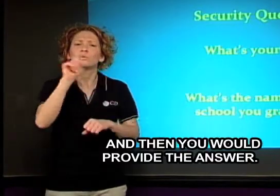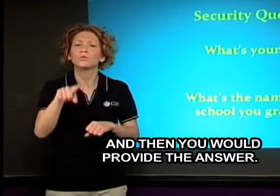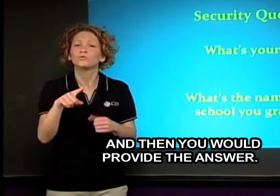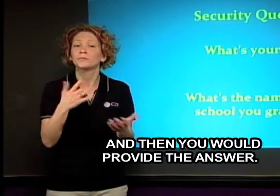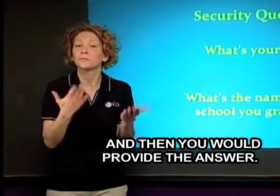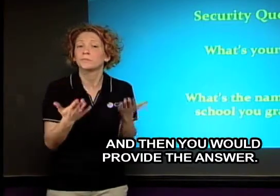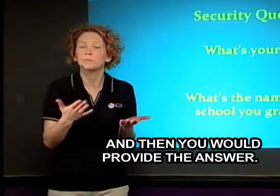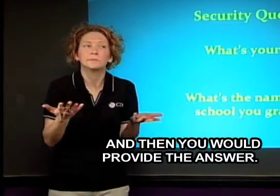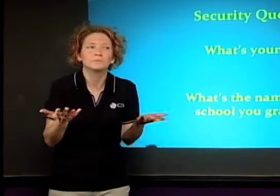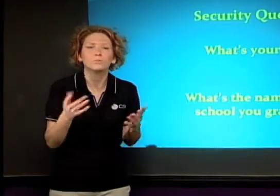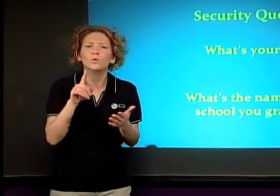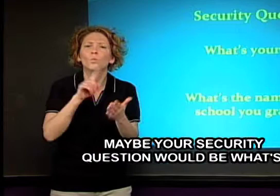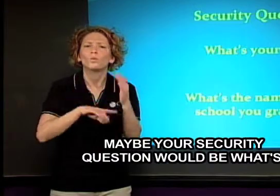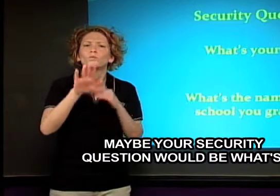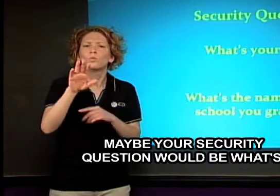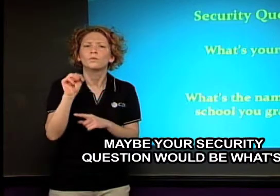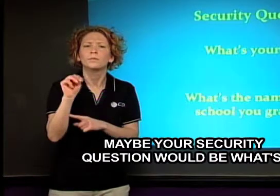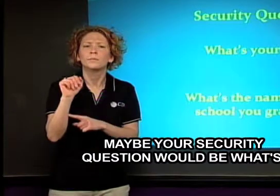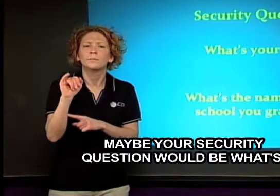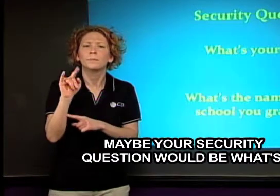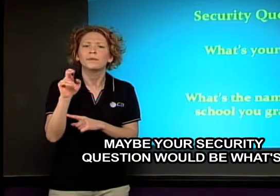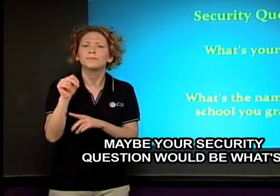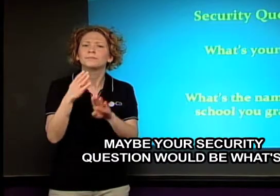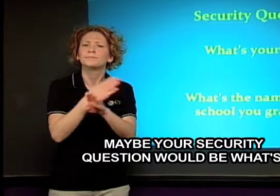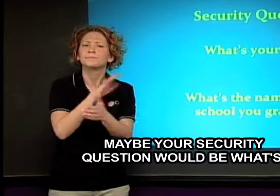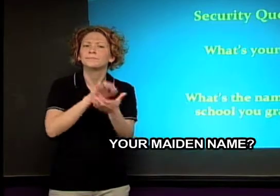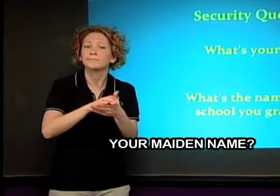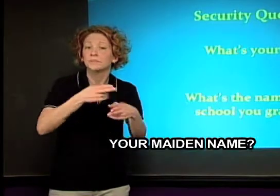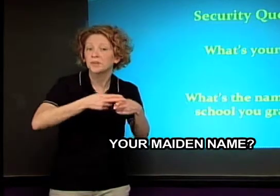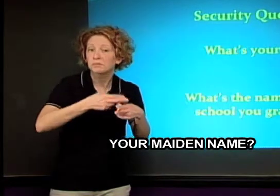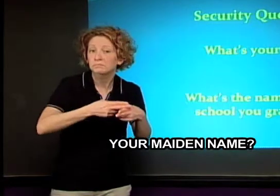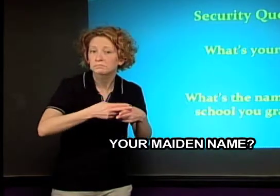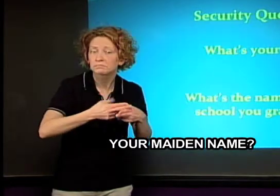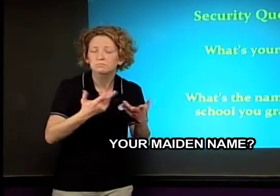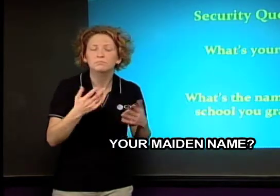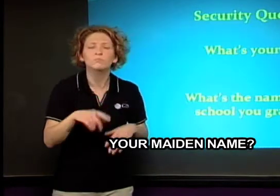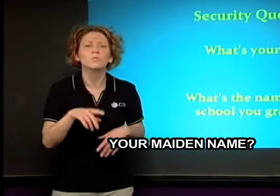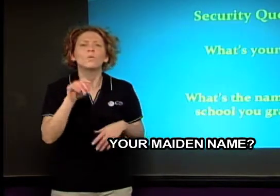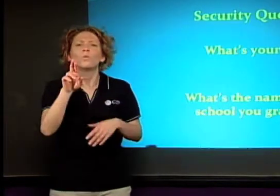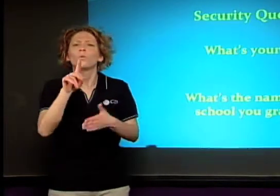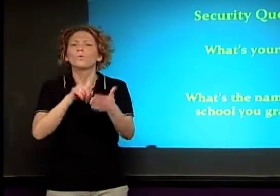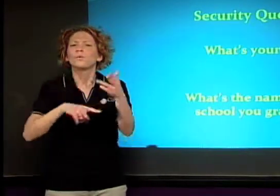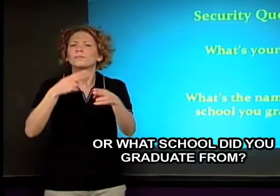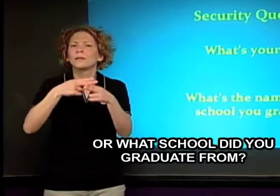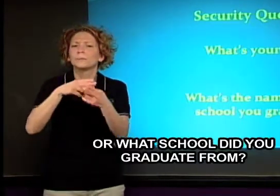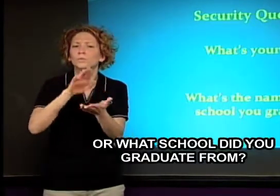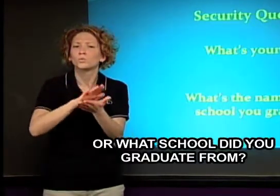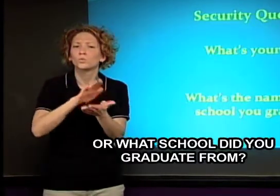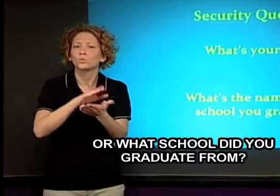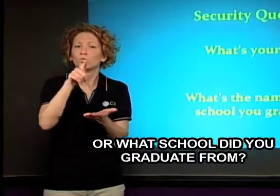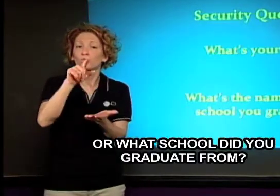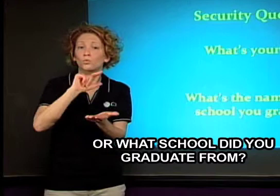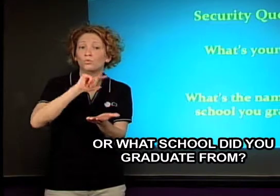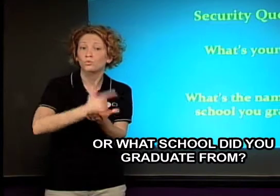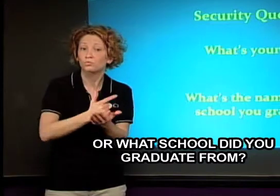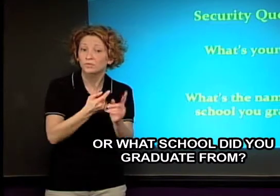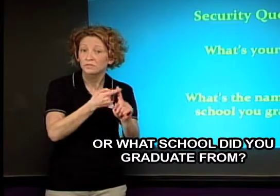the answer. Maybe your security question would be, what's your maiden name? Or, what school did